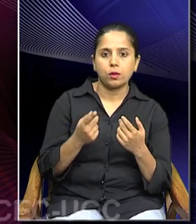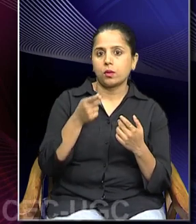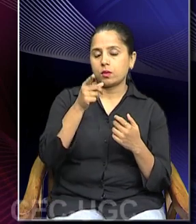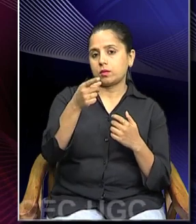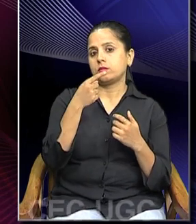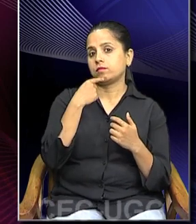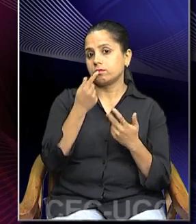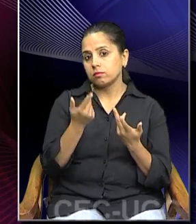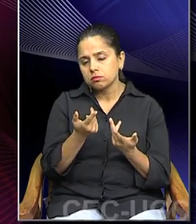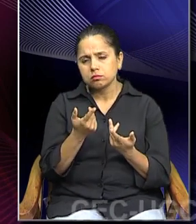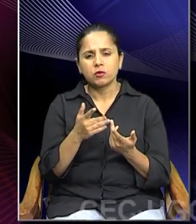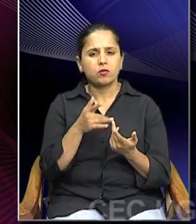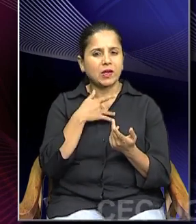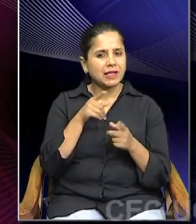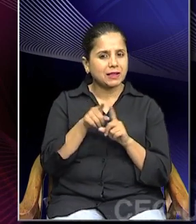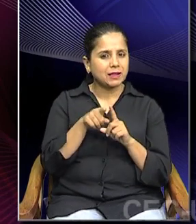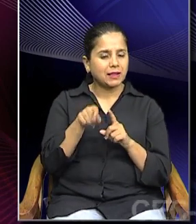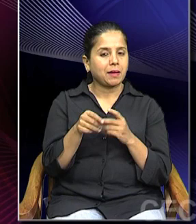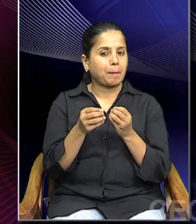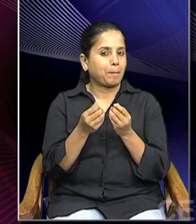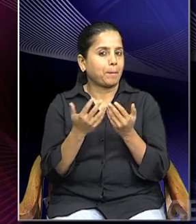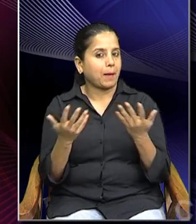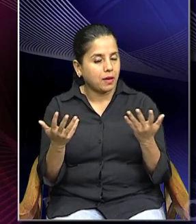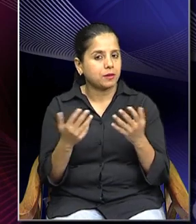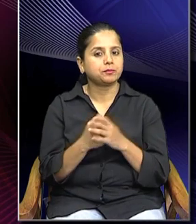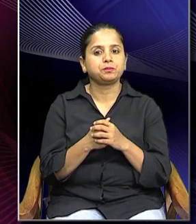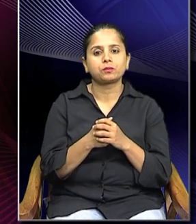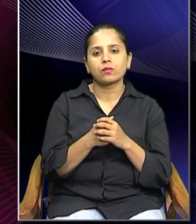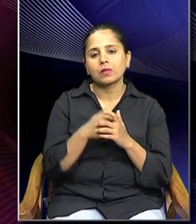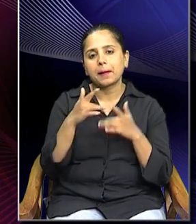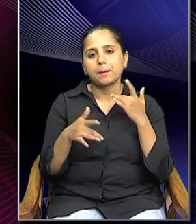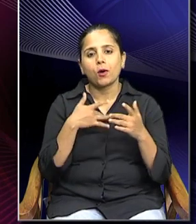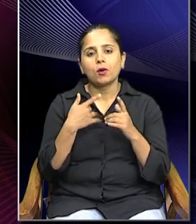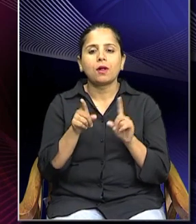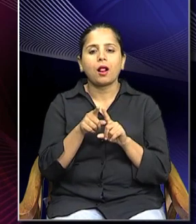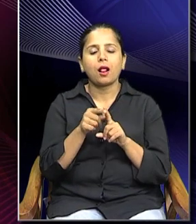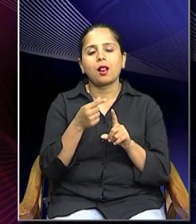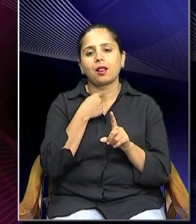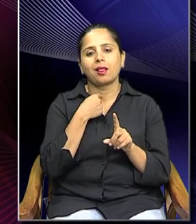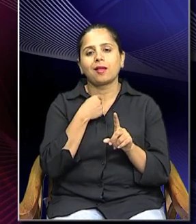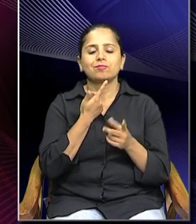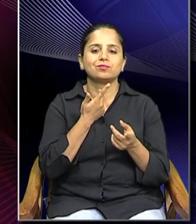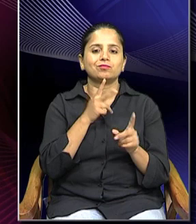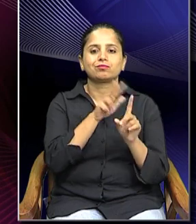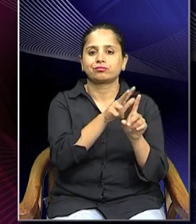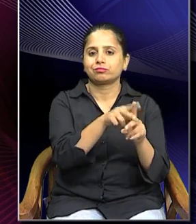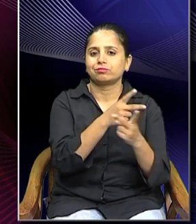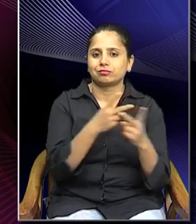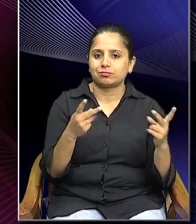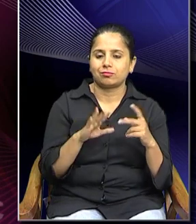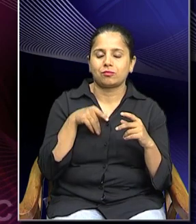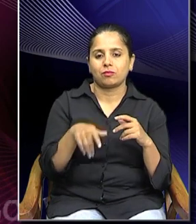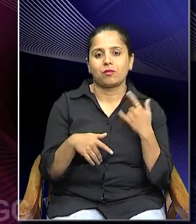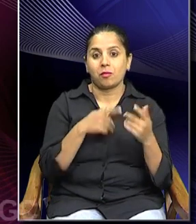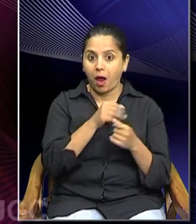a kind of a lot of playing with emotions. There is a lot of kind of playing